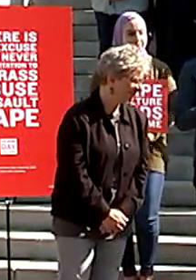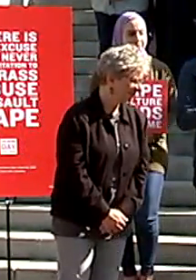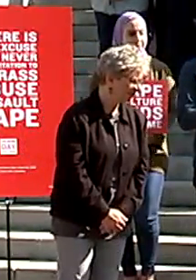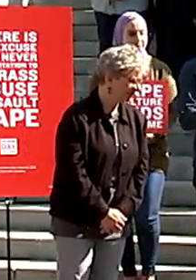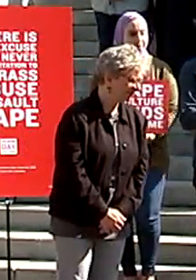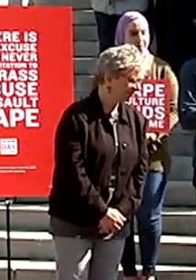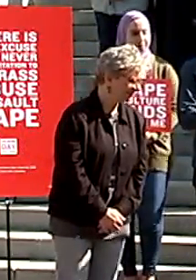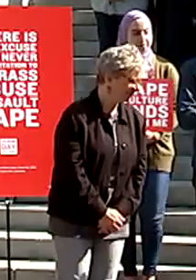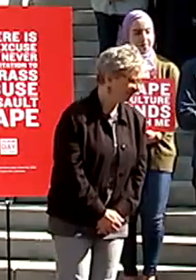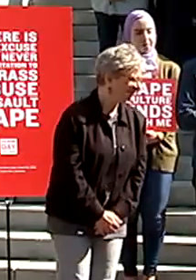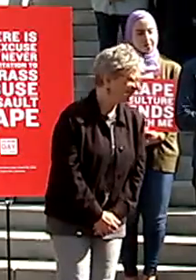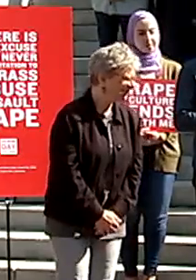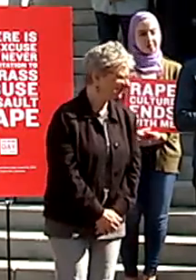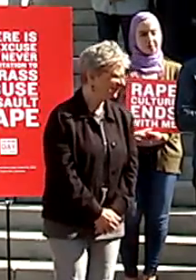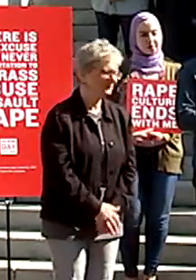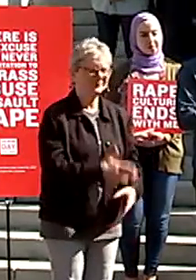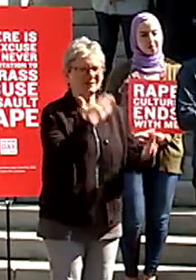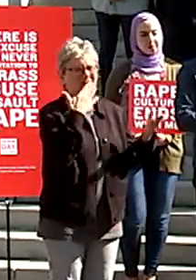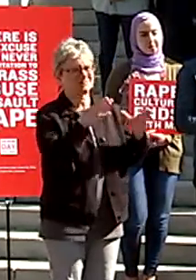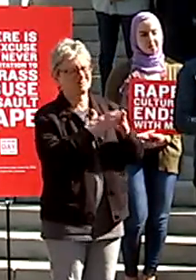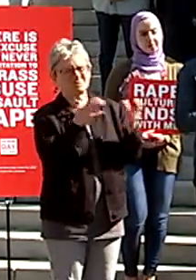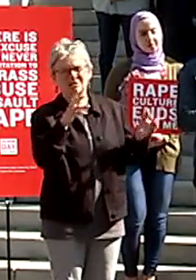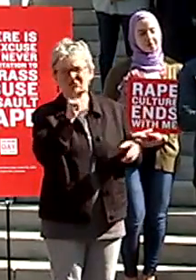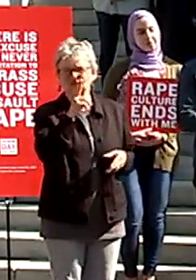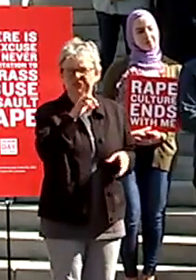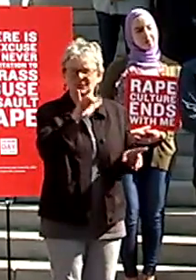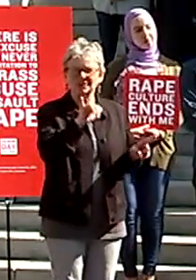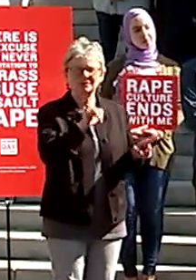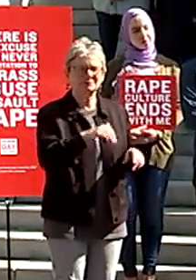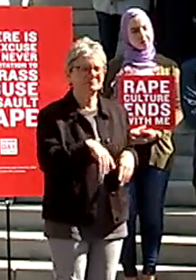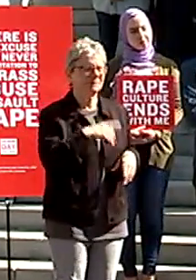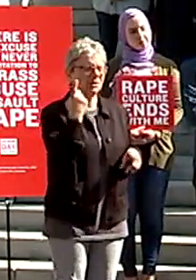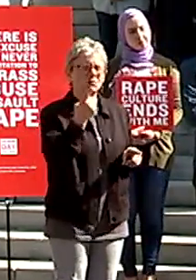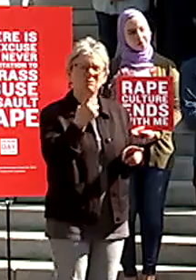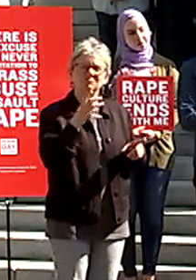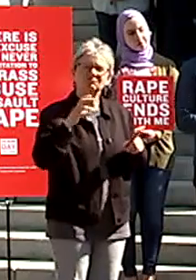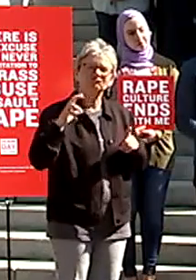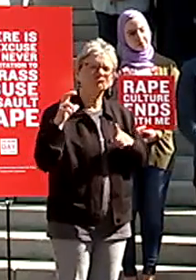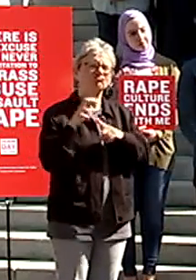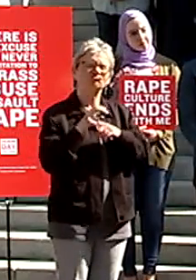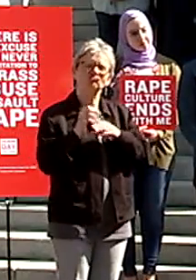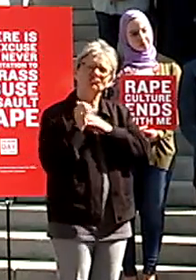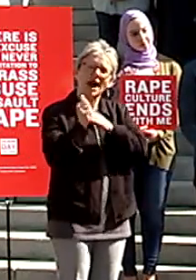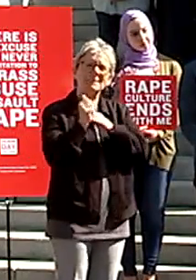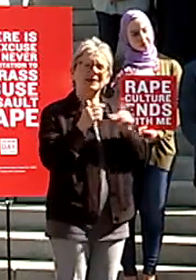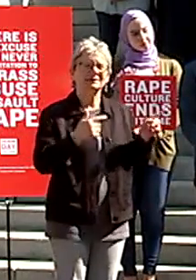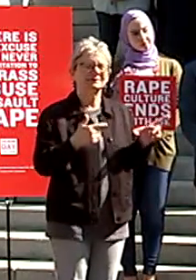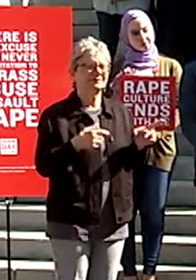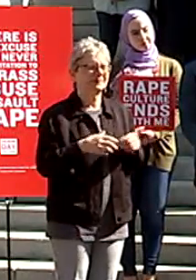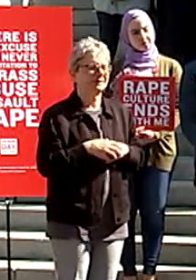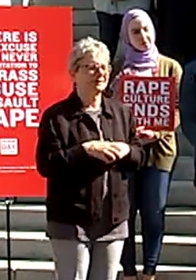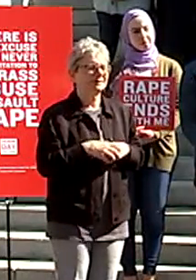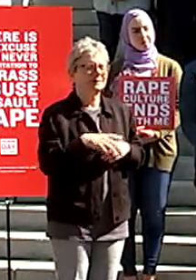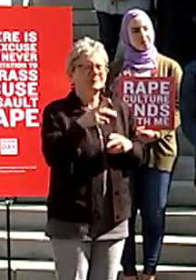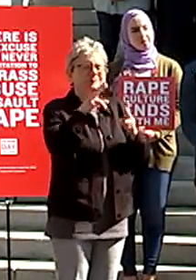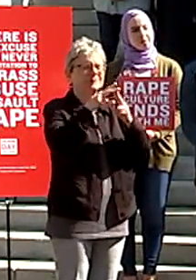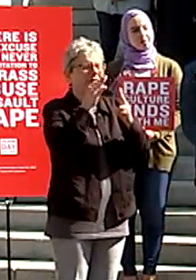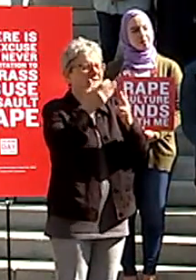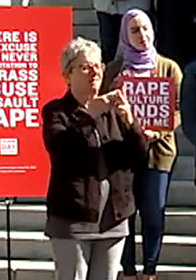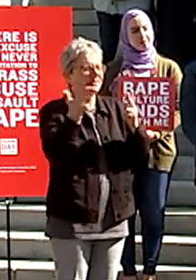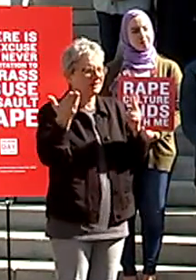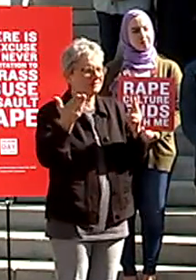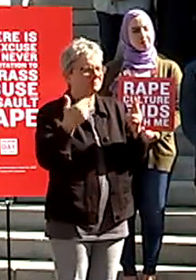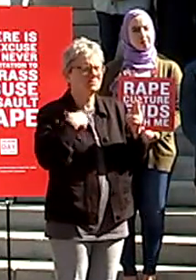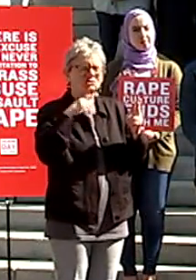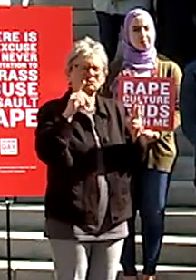Nuri. Thank you so much, Nuri. Always a champion. A couple of things.